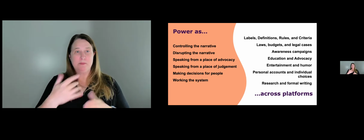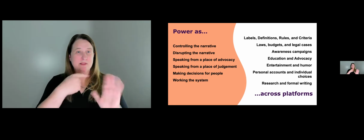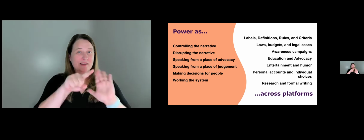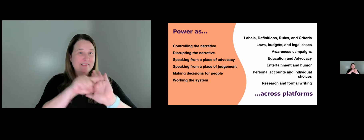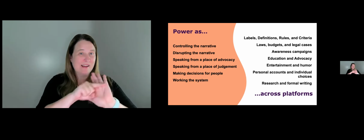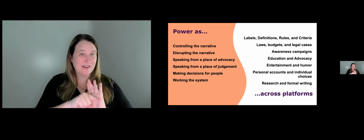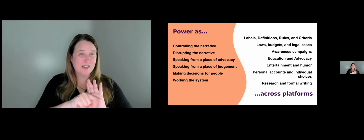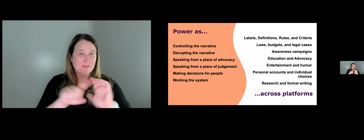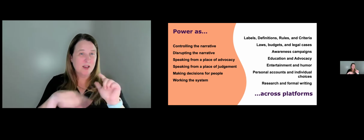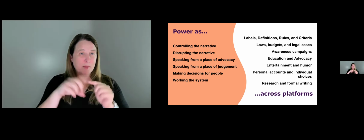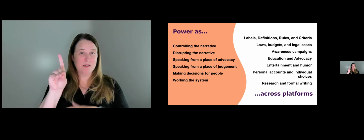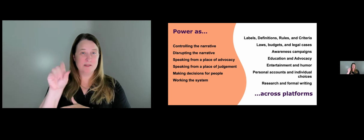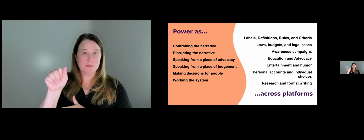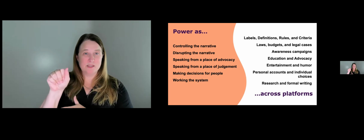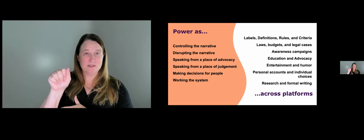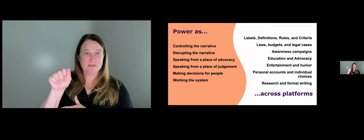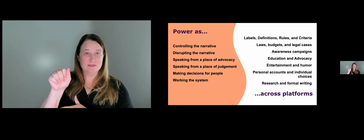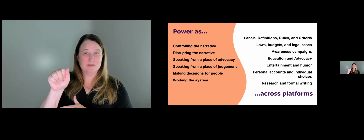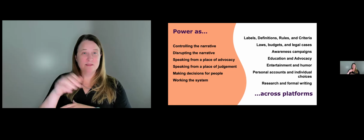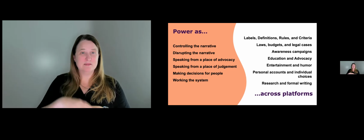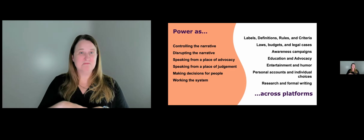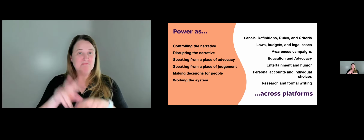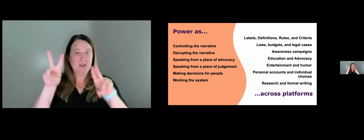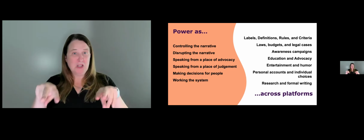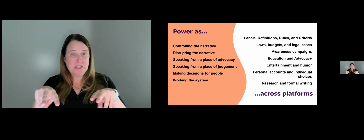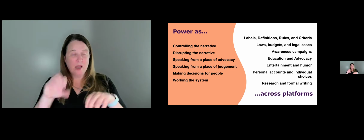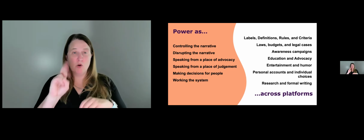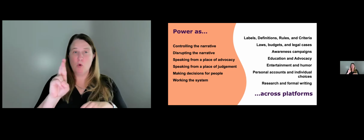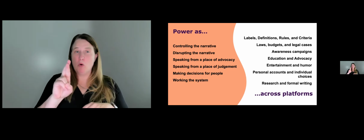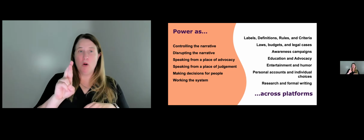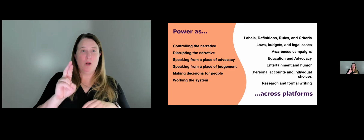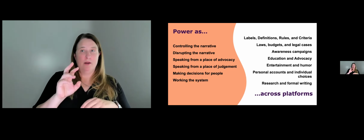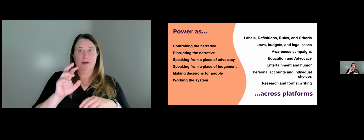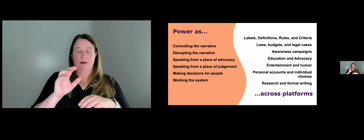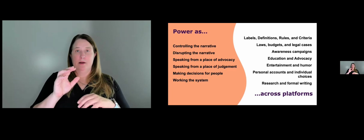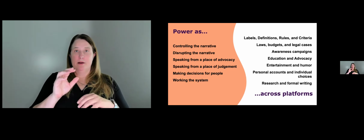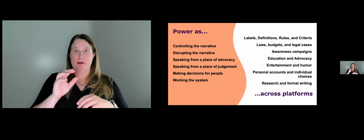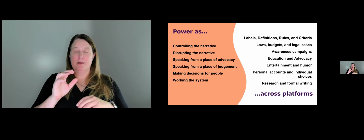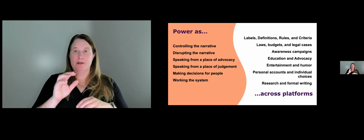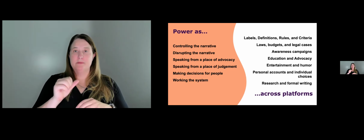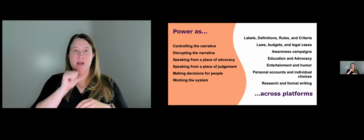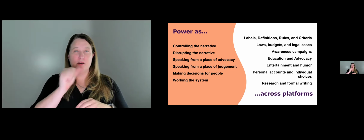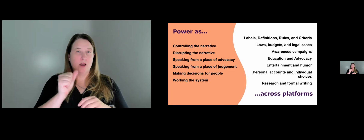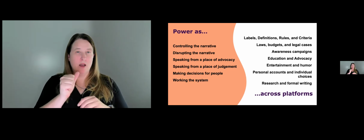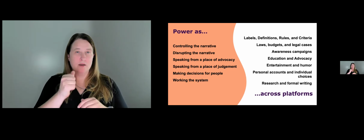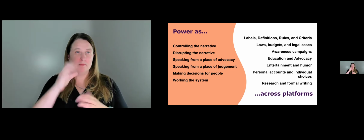Language can be judgment. It's going to be negative about folks with disabilities. Someone who